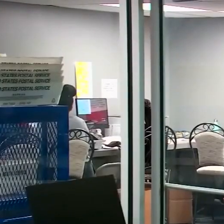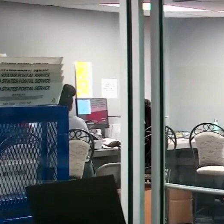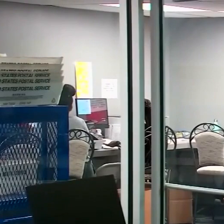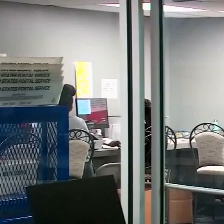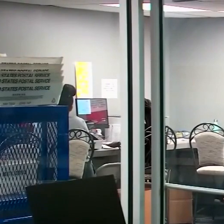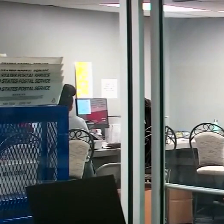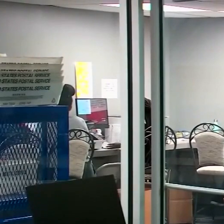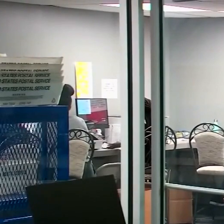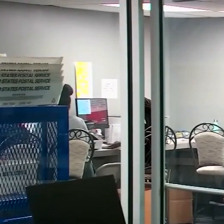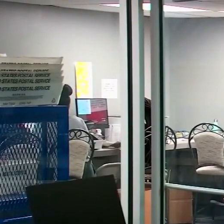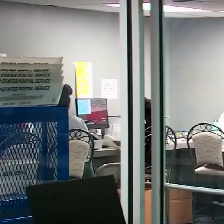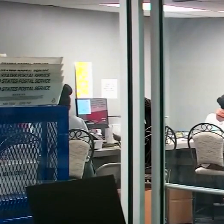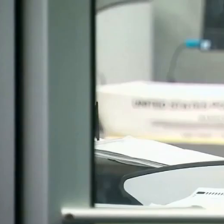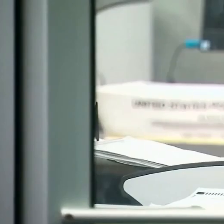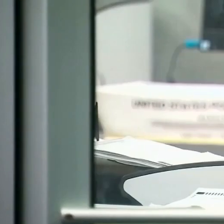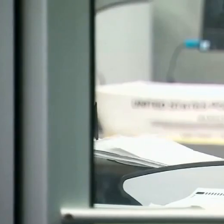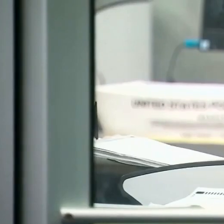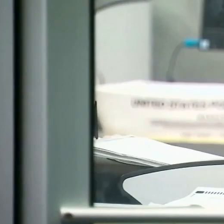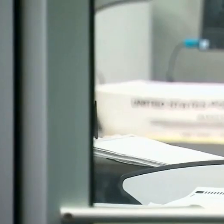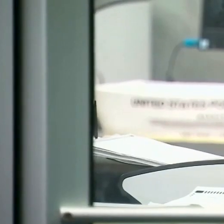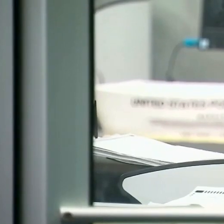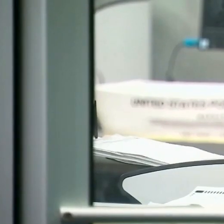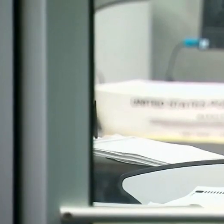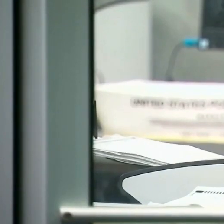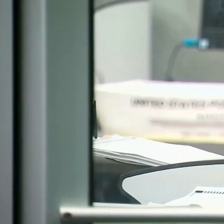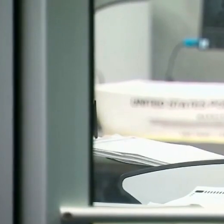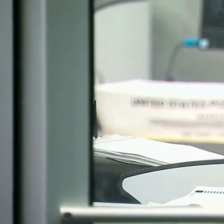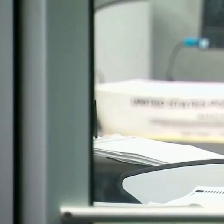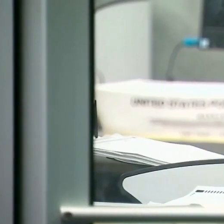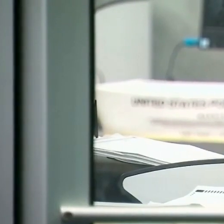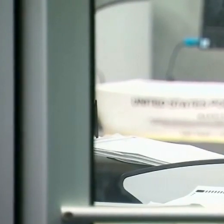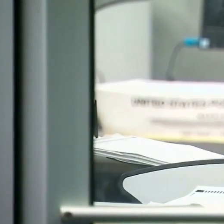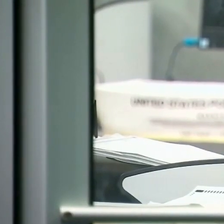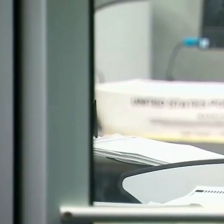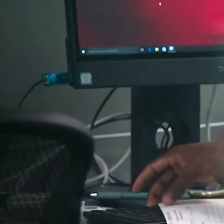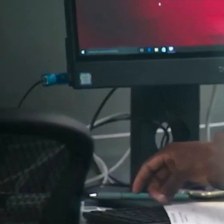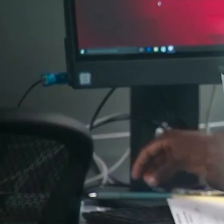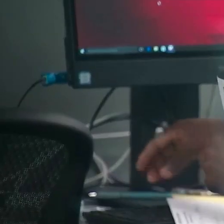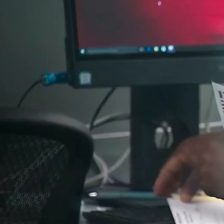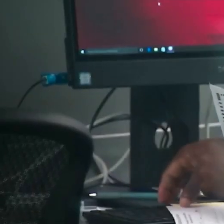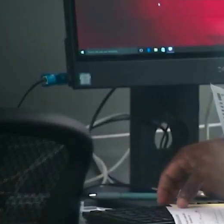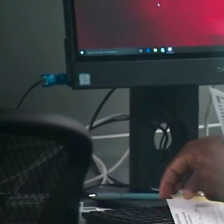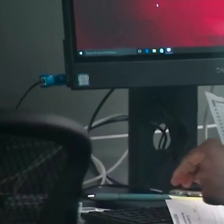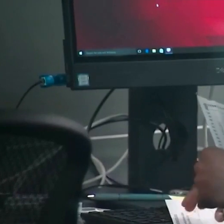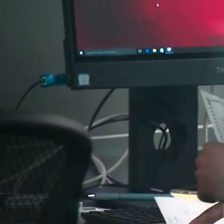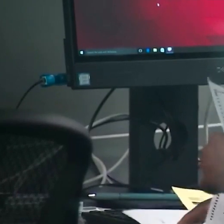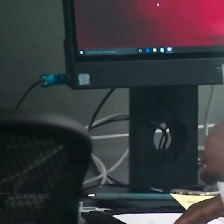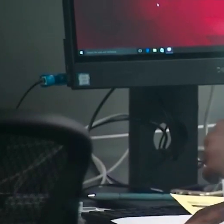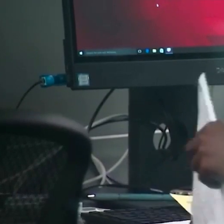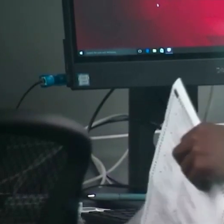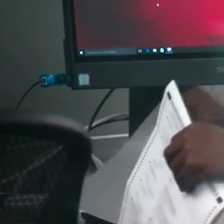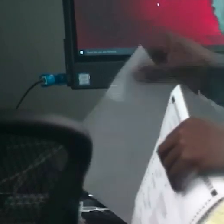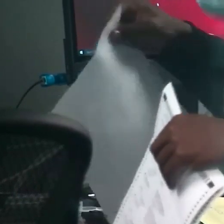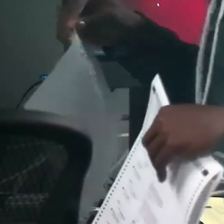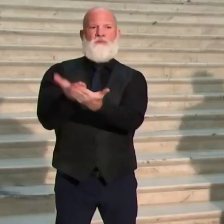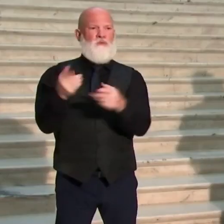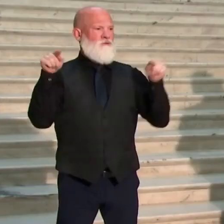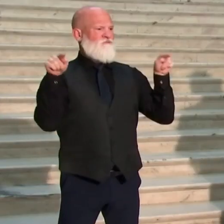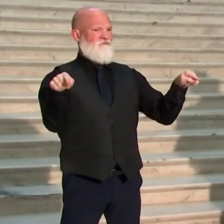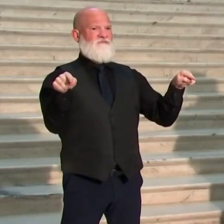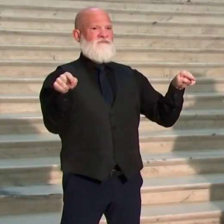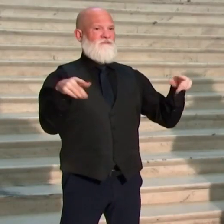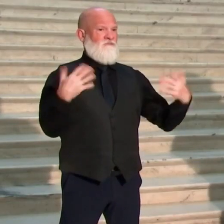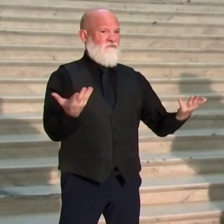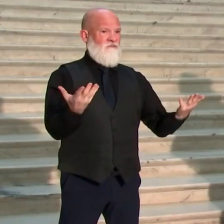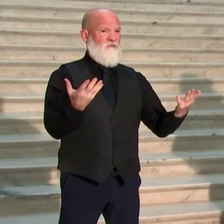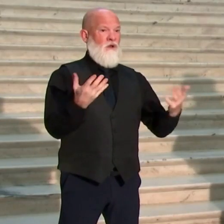issue. And the Secretary of State's office also expects there will be fatigue among those counting those votes. As I've